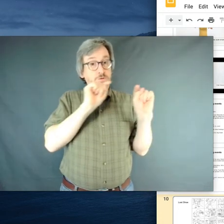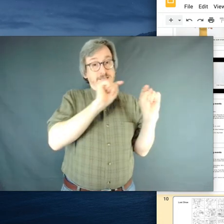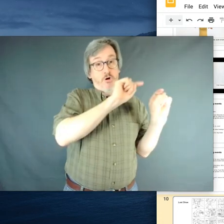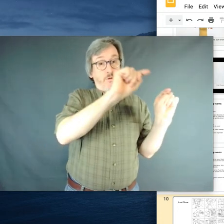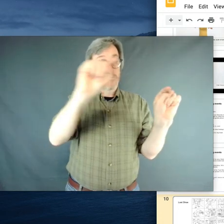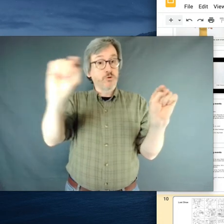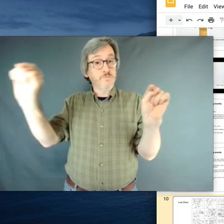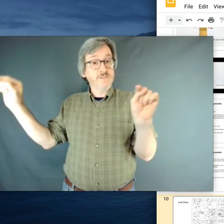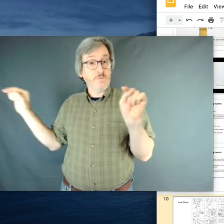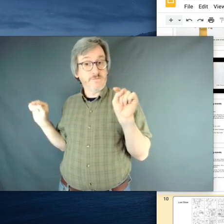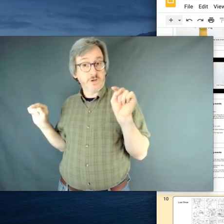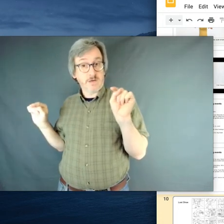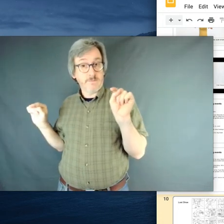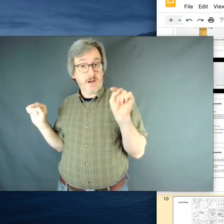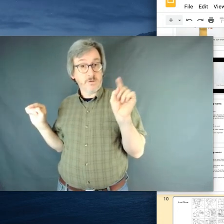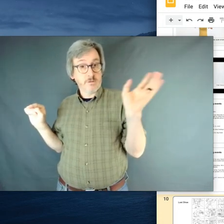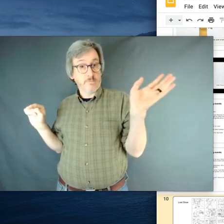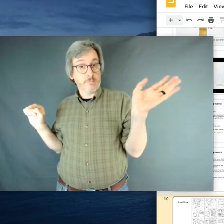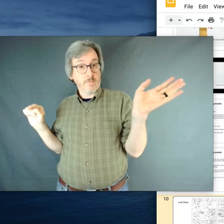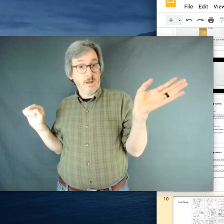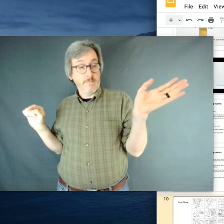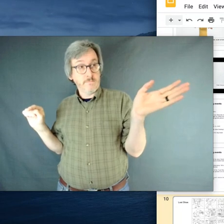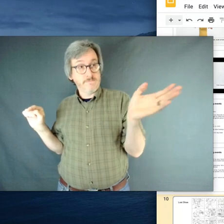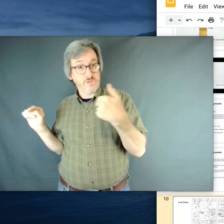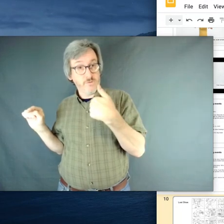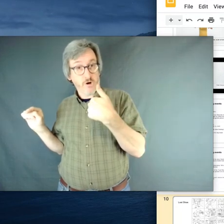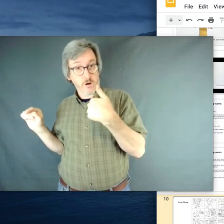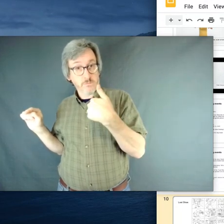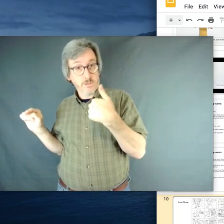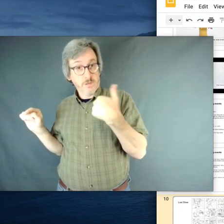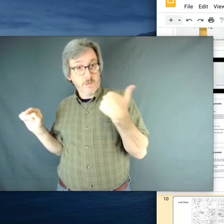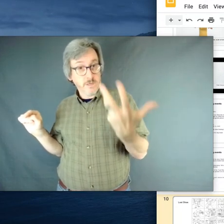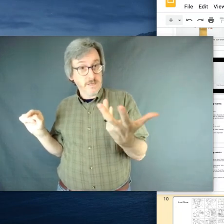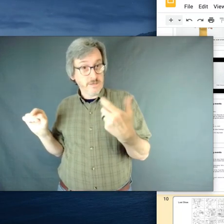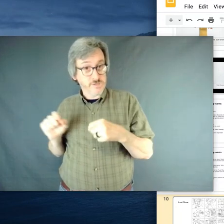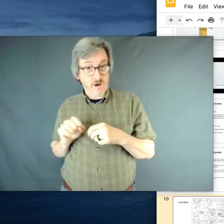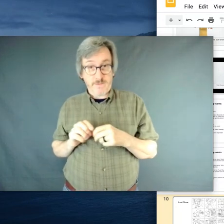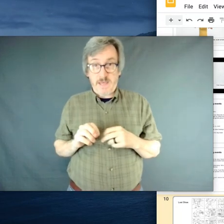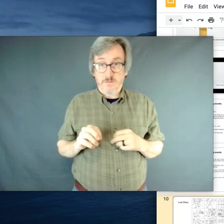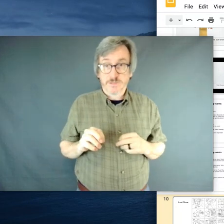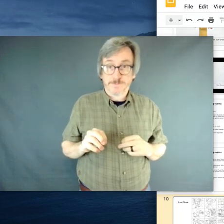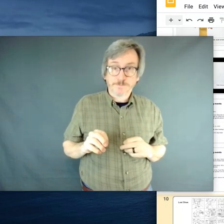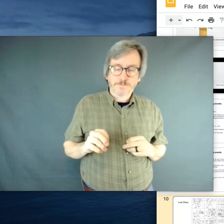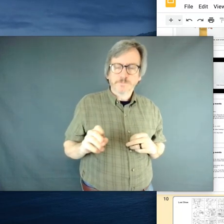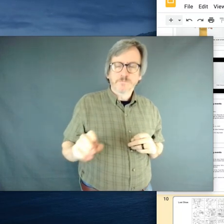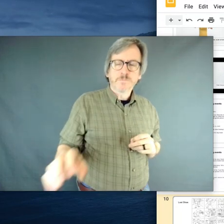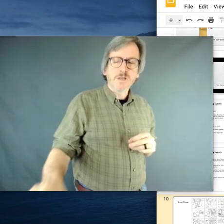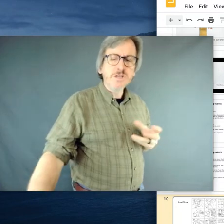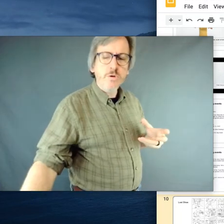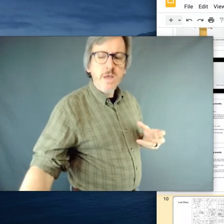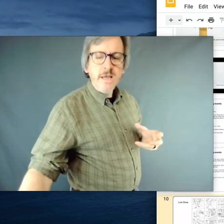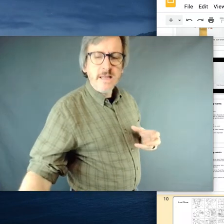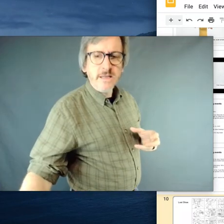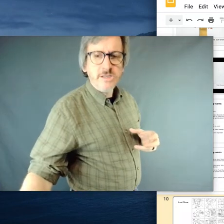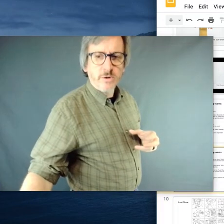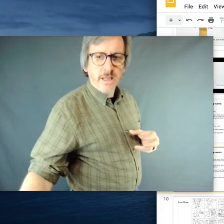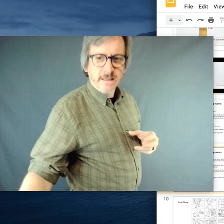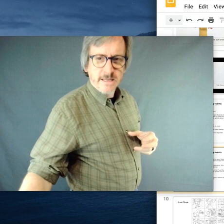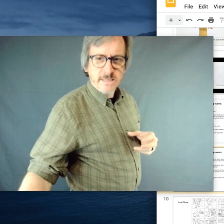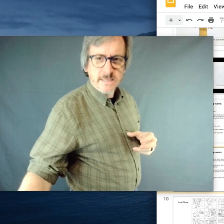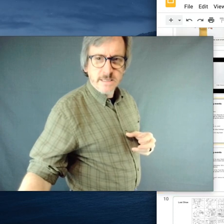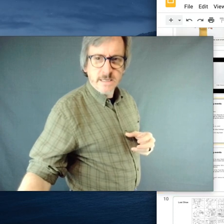We're using all the rooms that we've talked about so far in describing the house. So, telling a